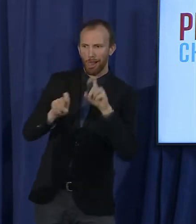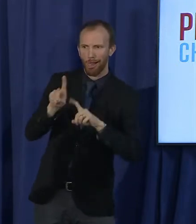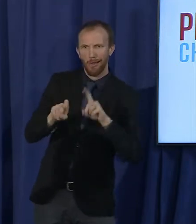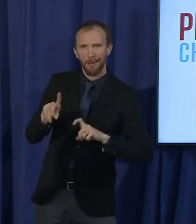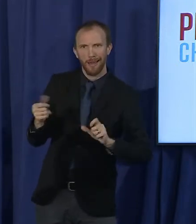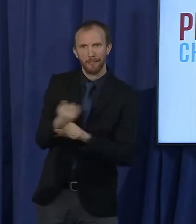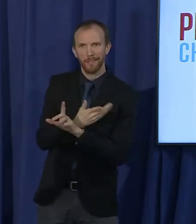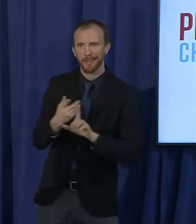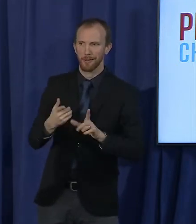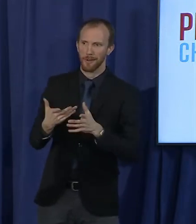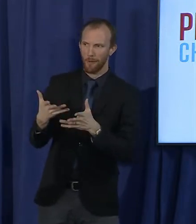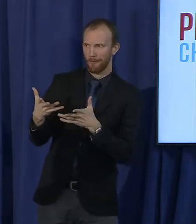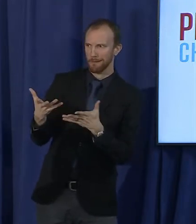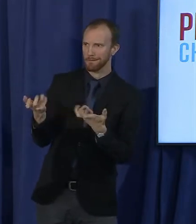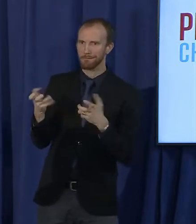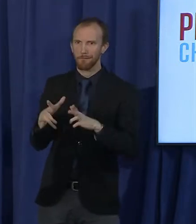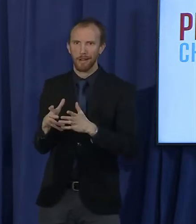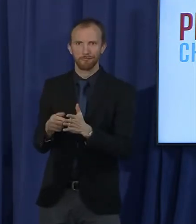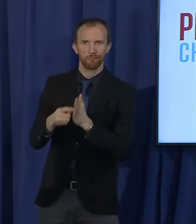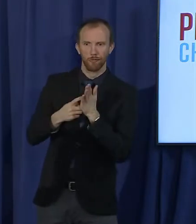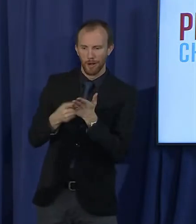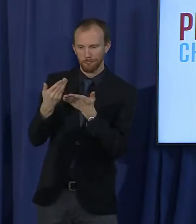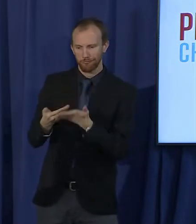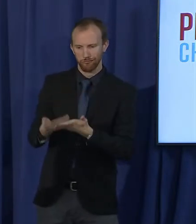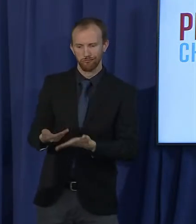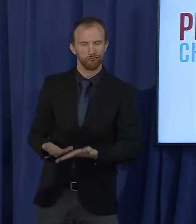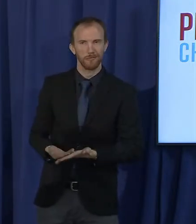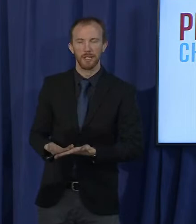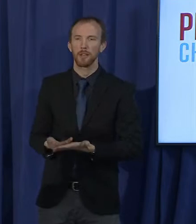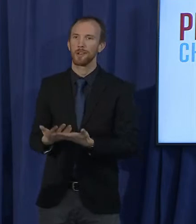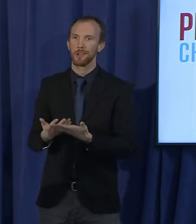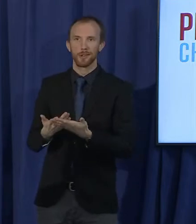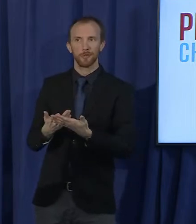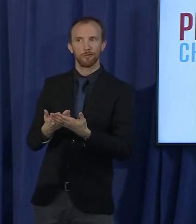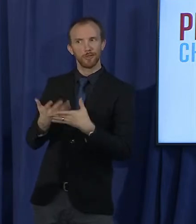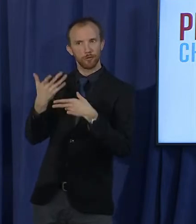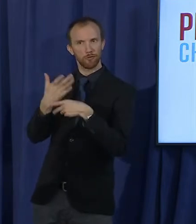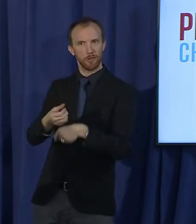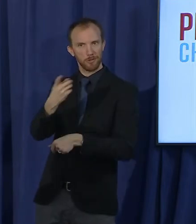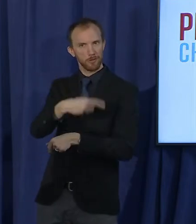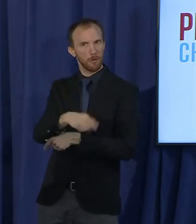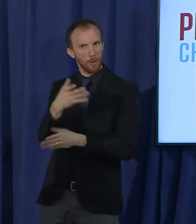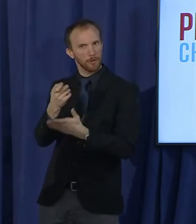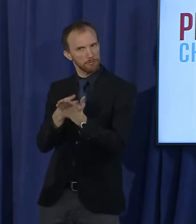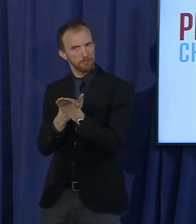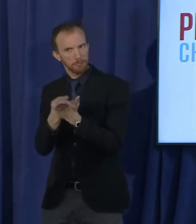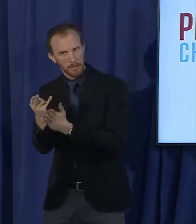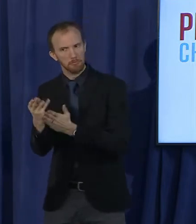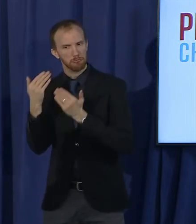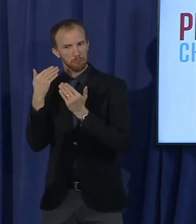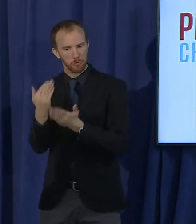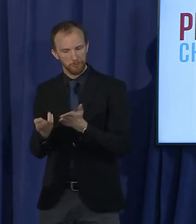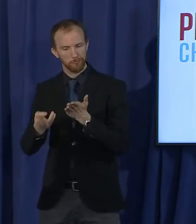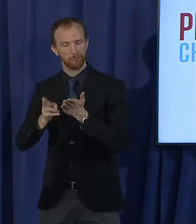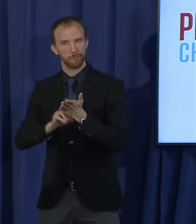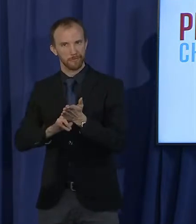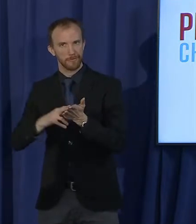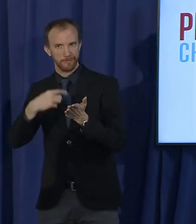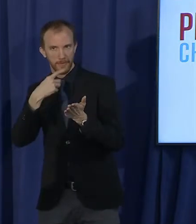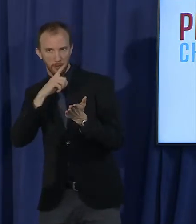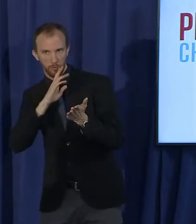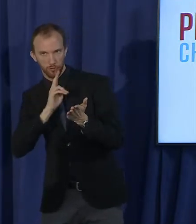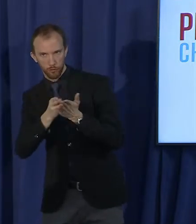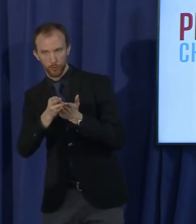also trusting that people will be honest in terms of not jumping the line. But also the ability to have people registered in Zocdox knowing,